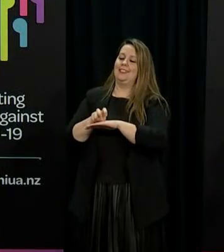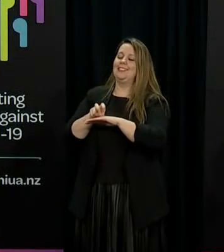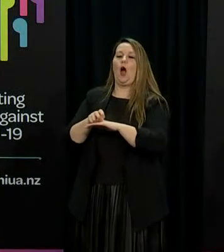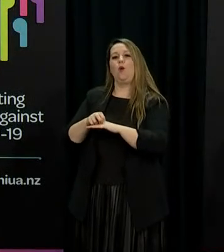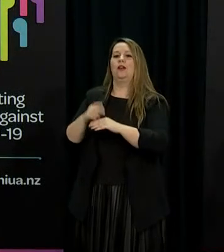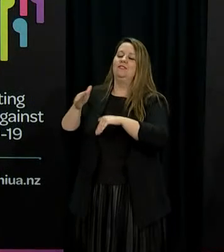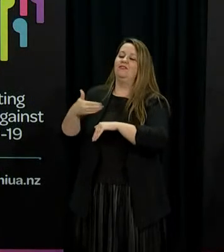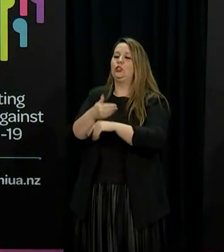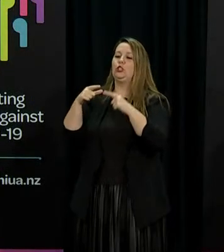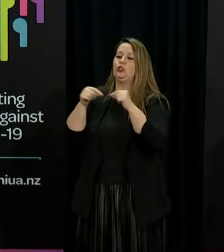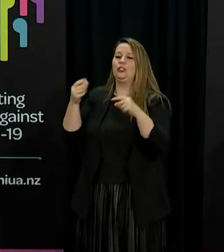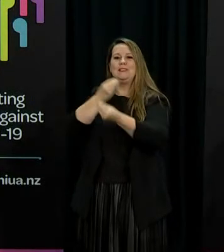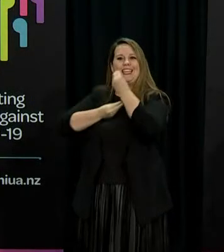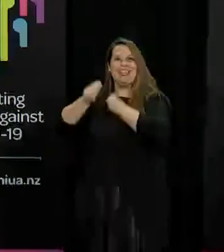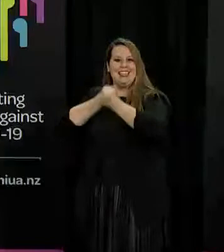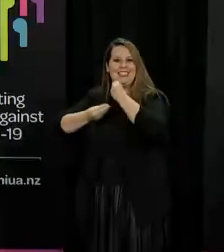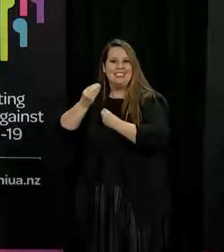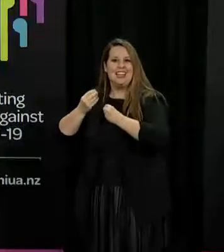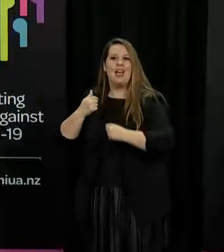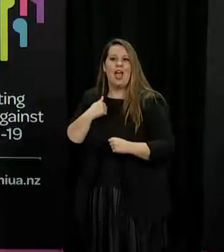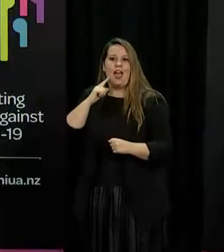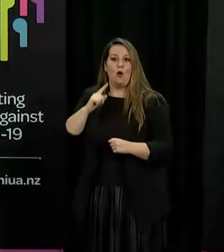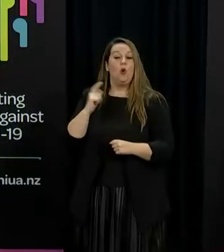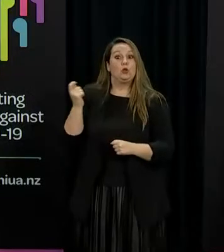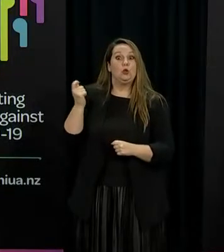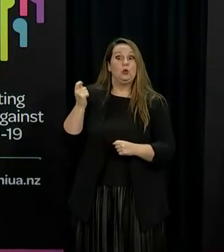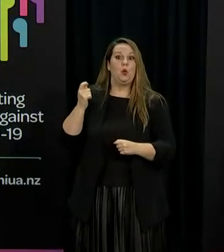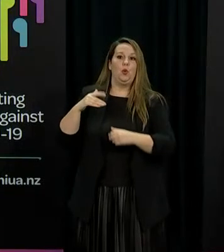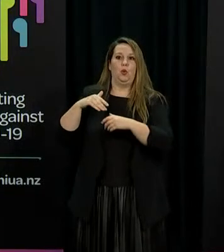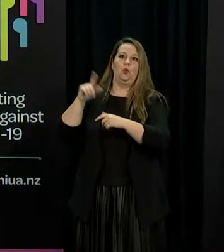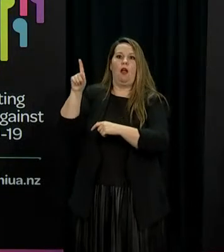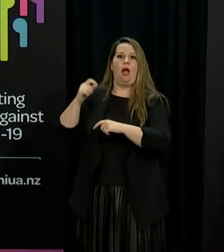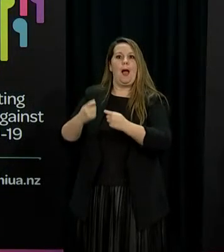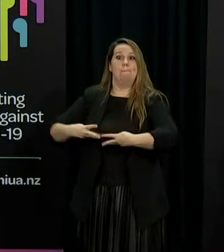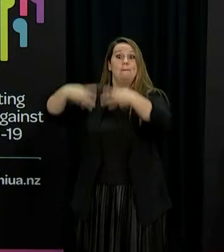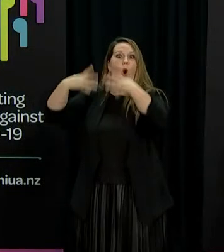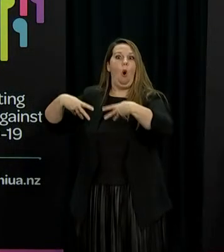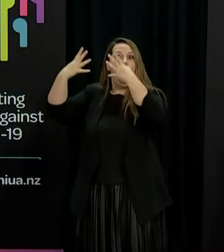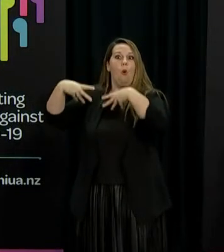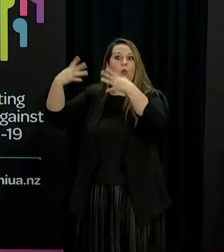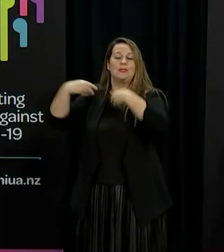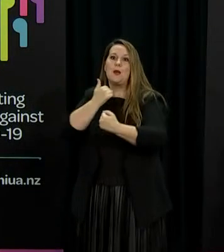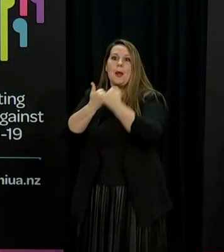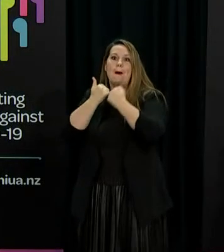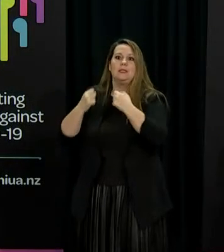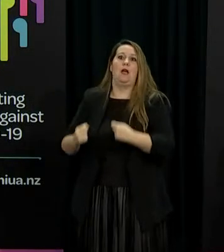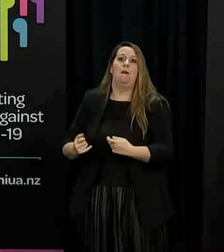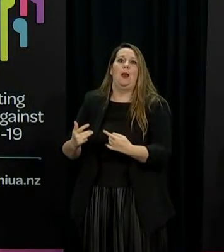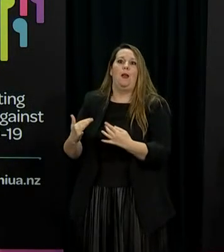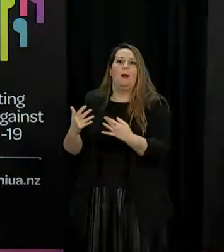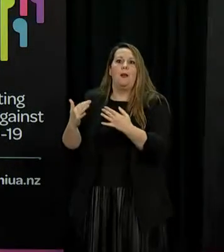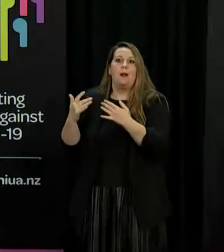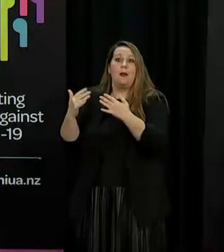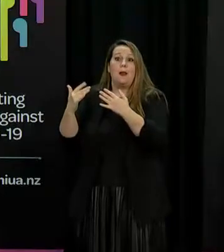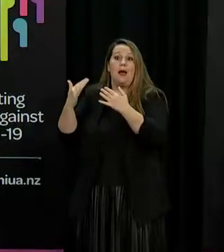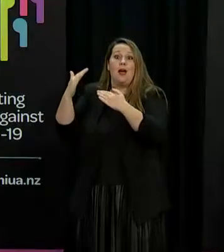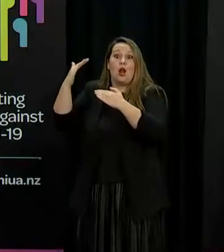we were about 15 minutes away from polls closing when you rang me to tell me that there was a case of Covid-19 in the New Zealand community. So thanks for ruining that